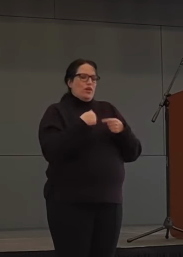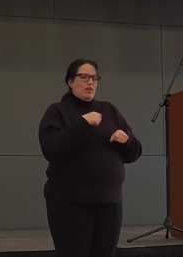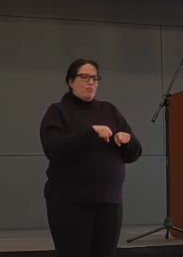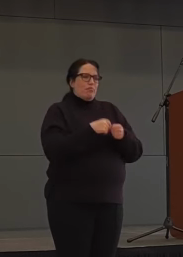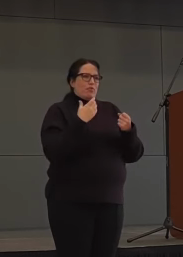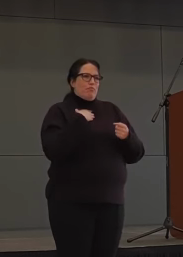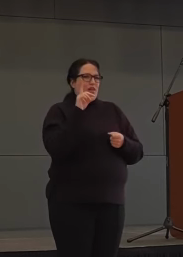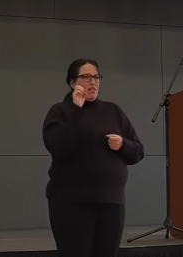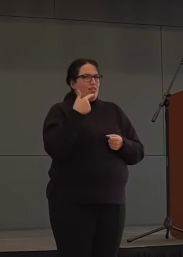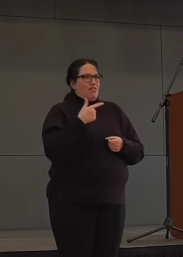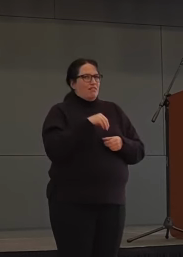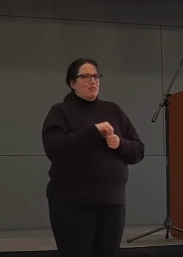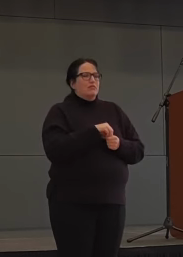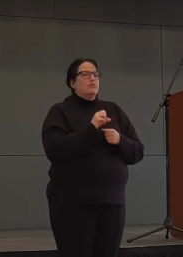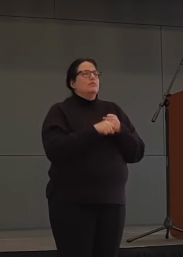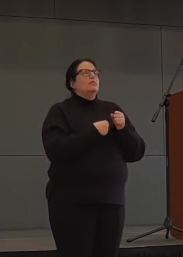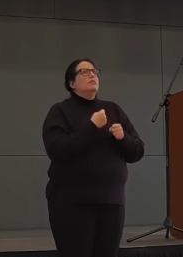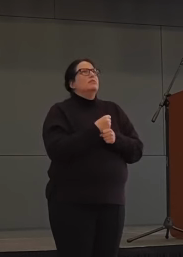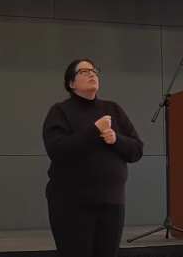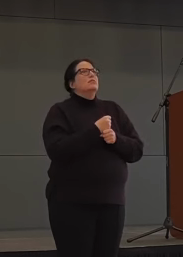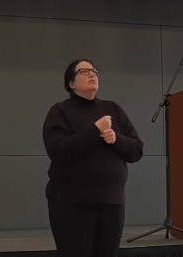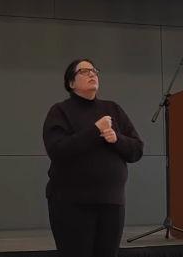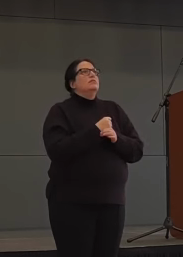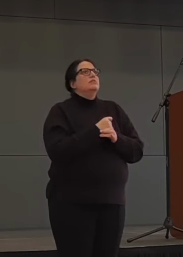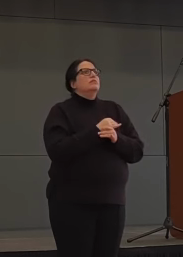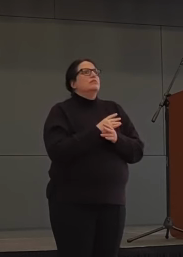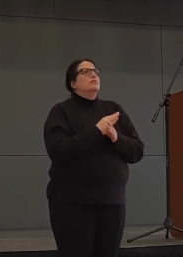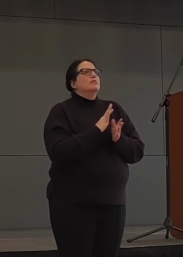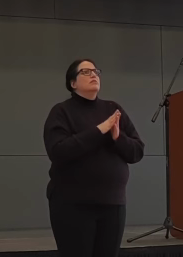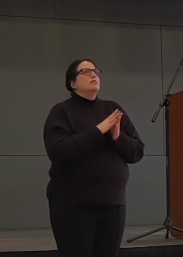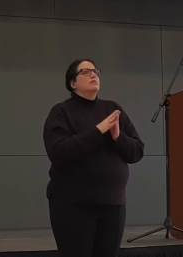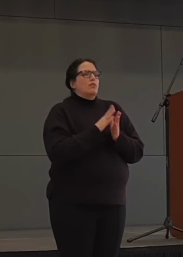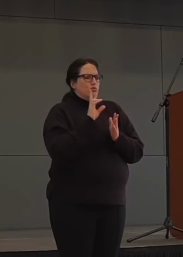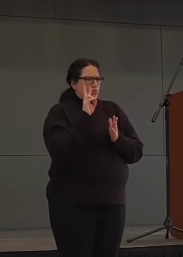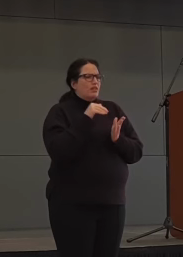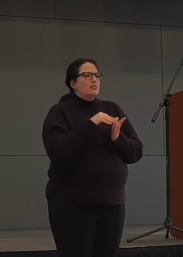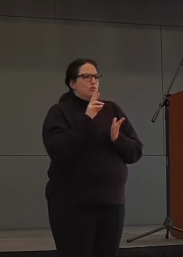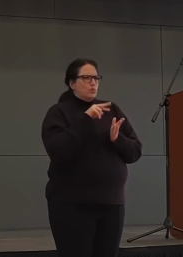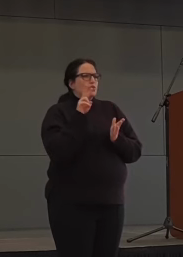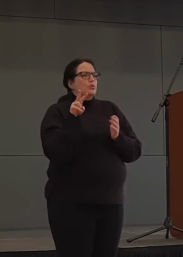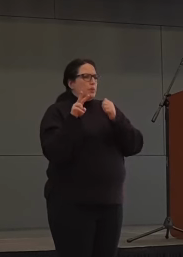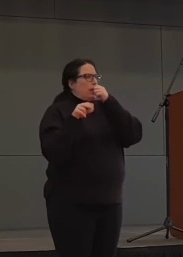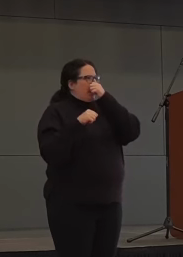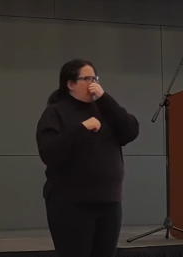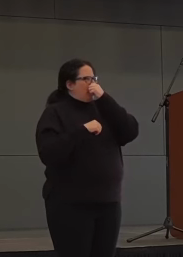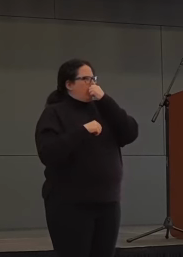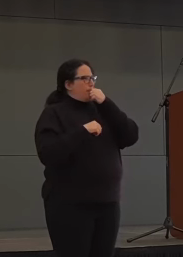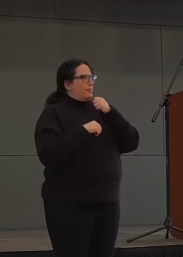2022.